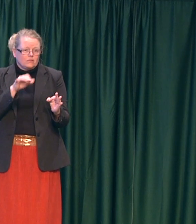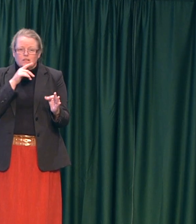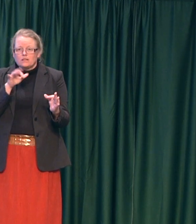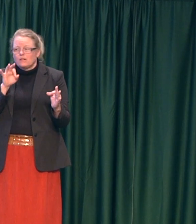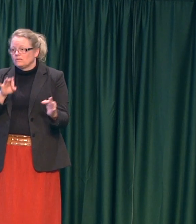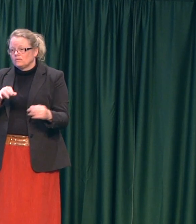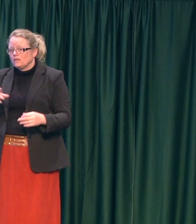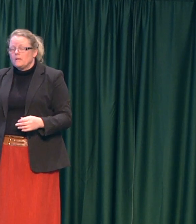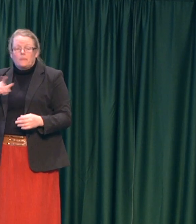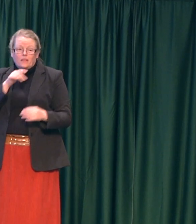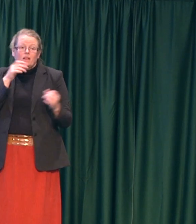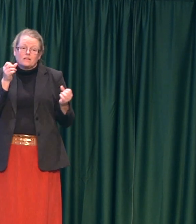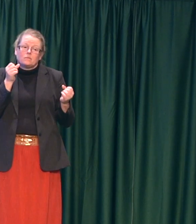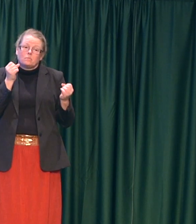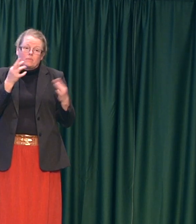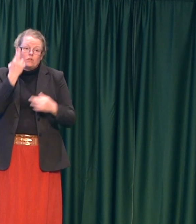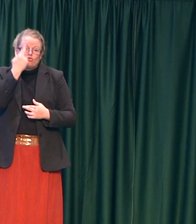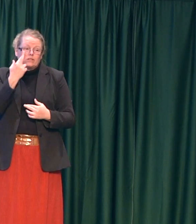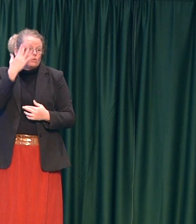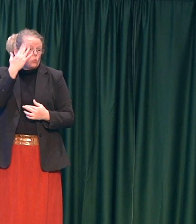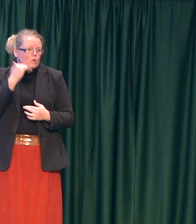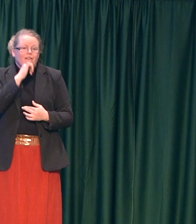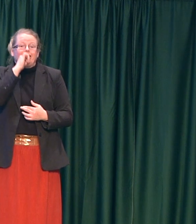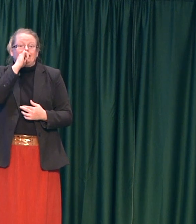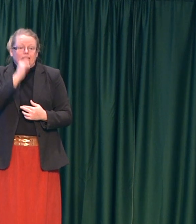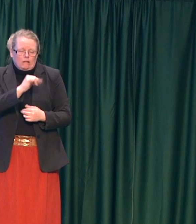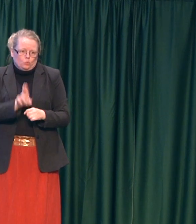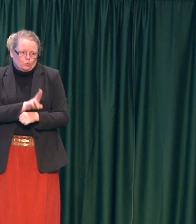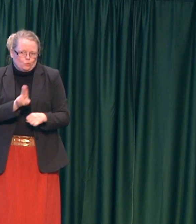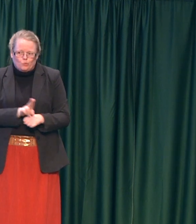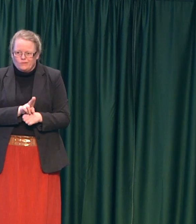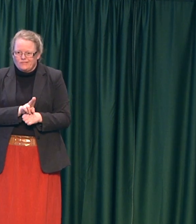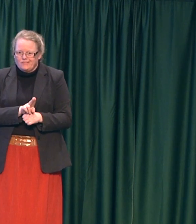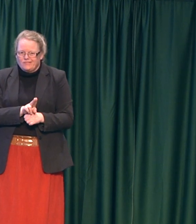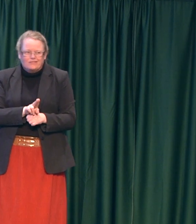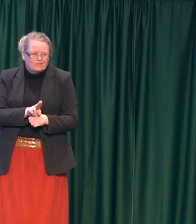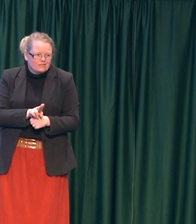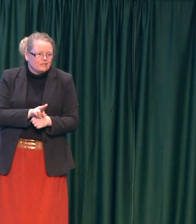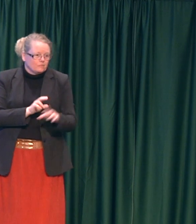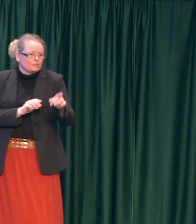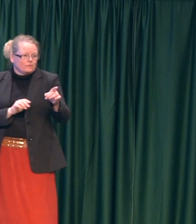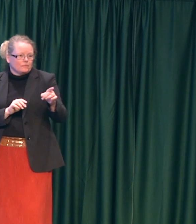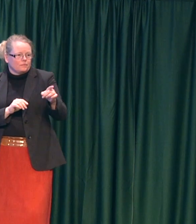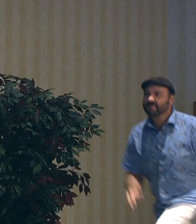and VRI is not perfect. And there are many reasons why you would not use